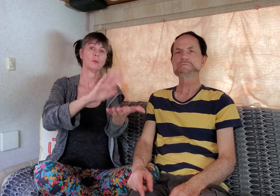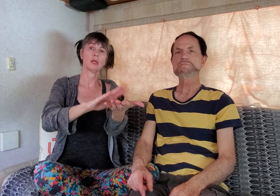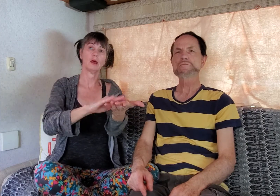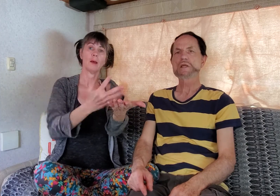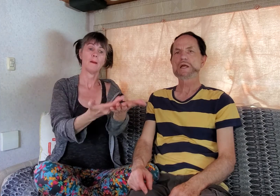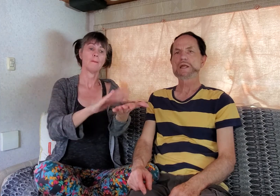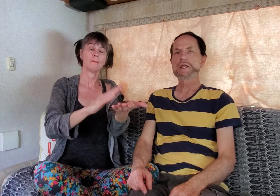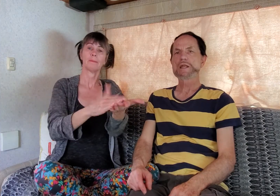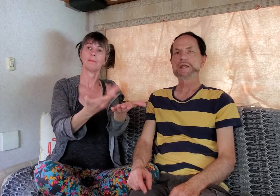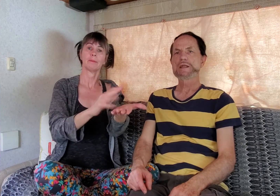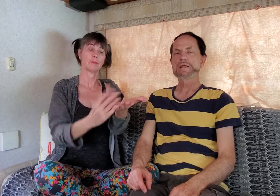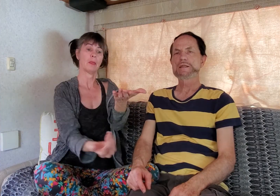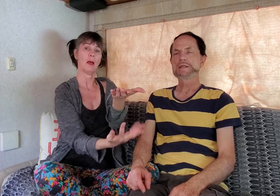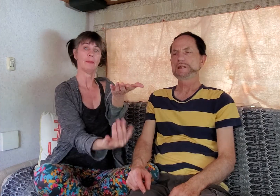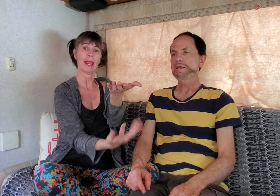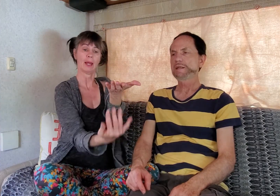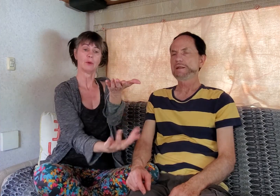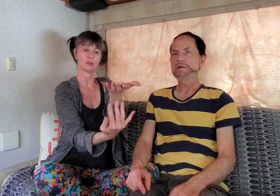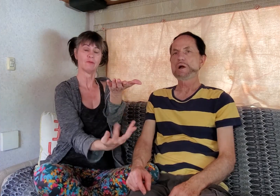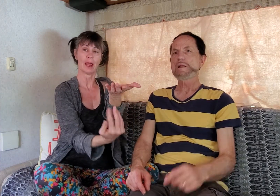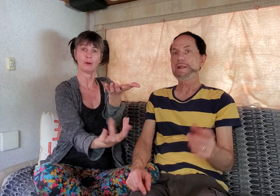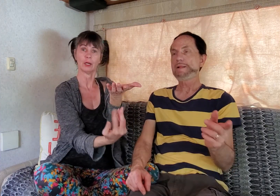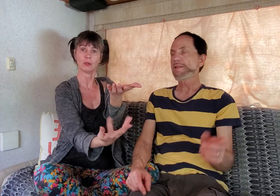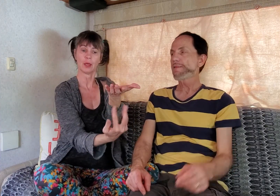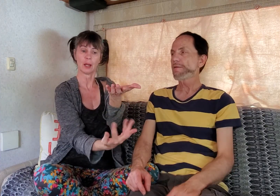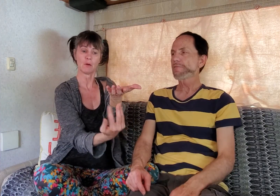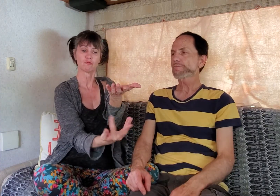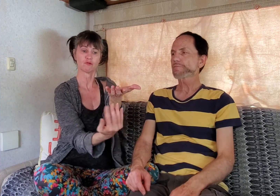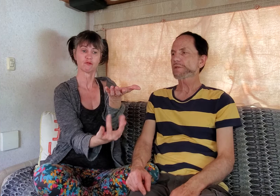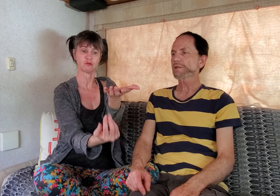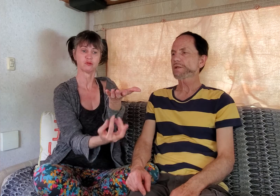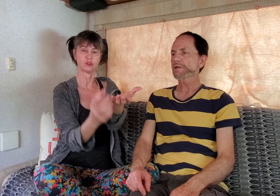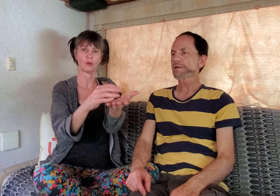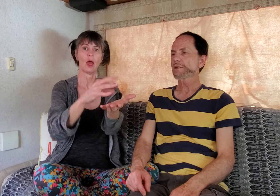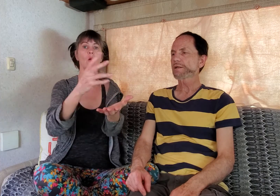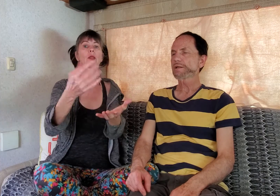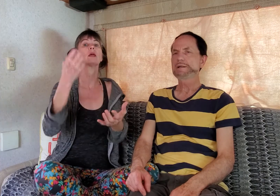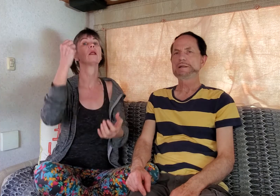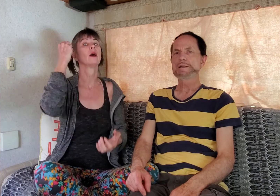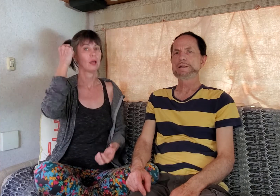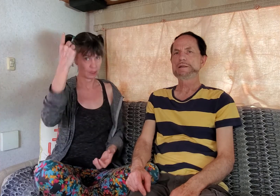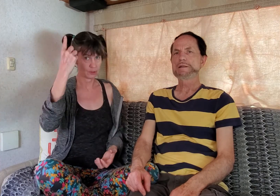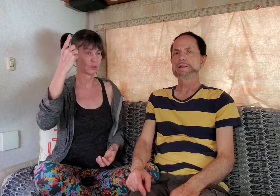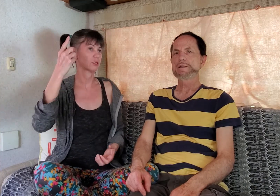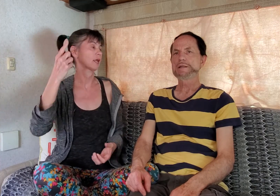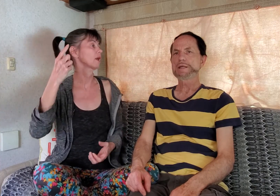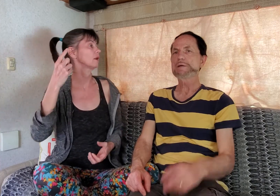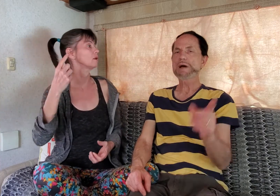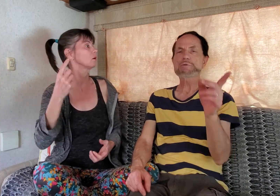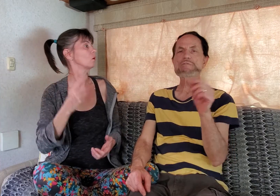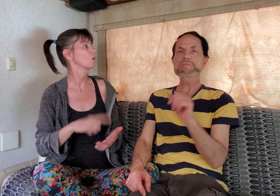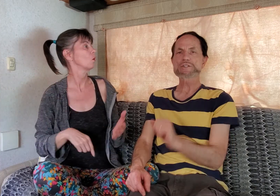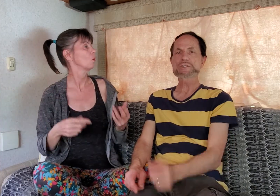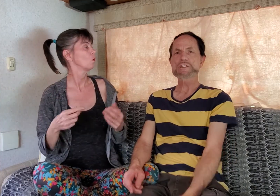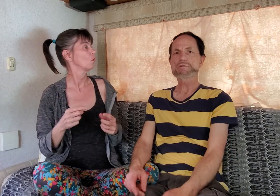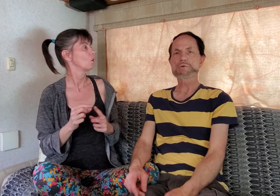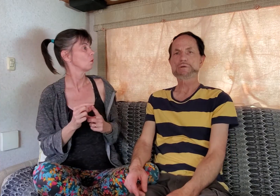a pan. I put some fire under there. So now we can understand. And by the way, we've mentioned this before, but